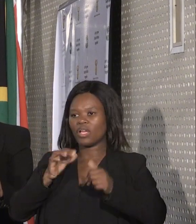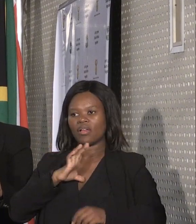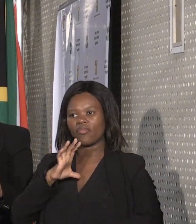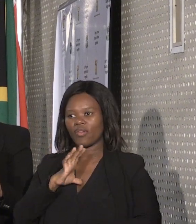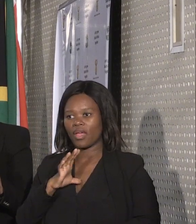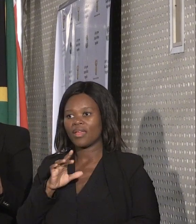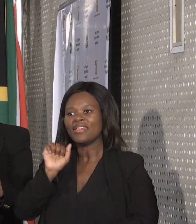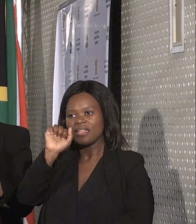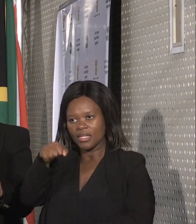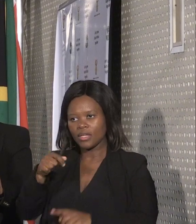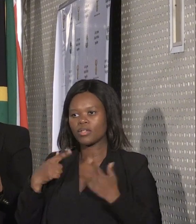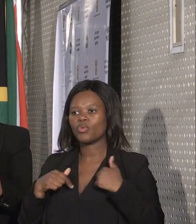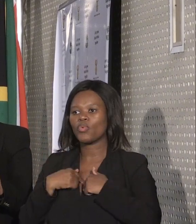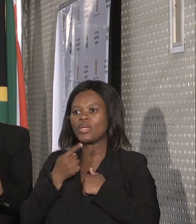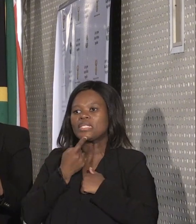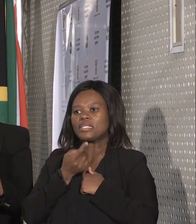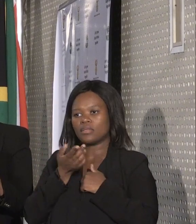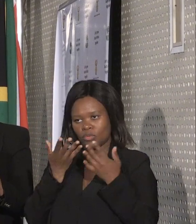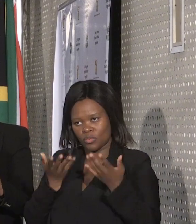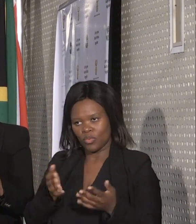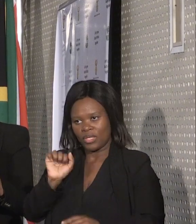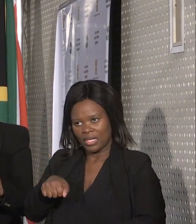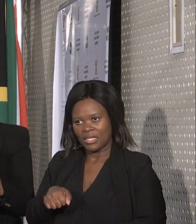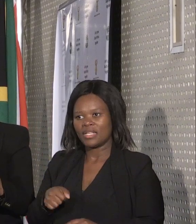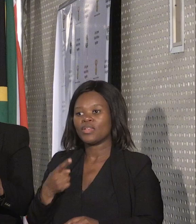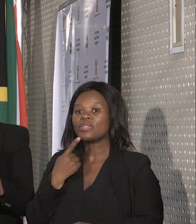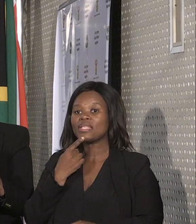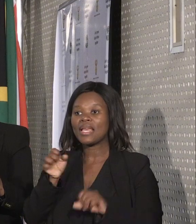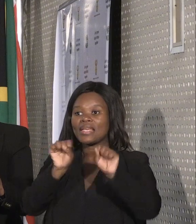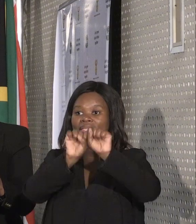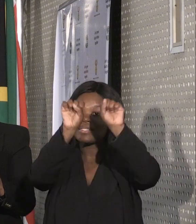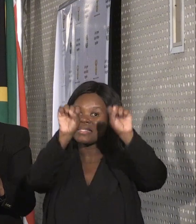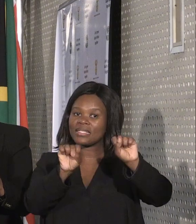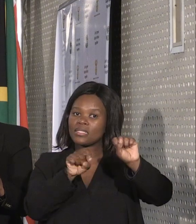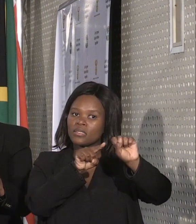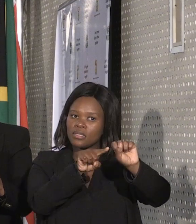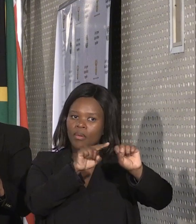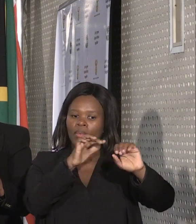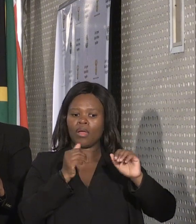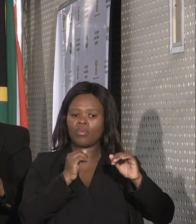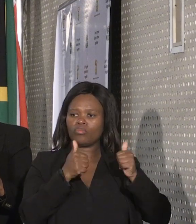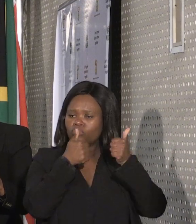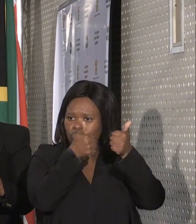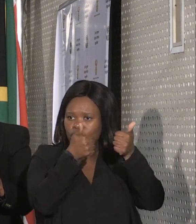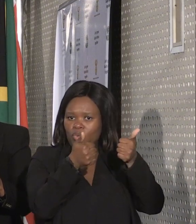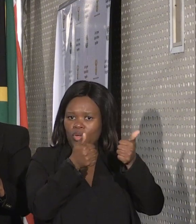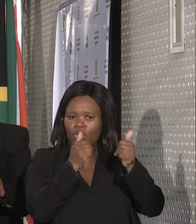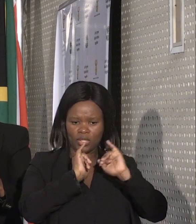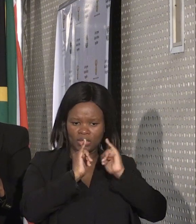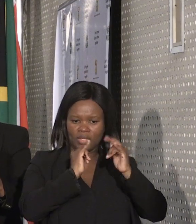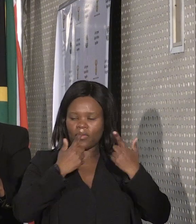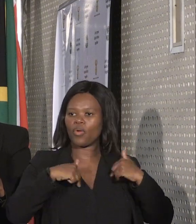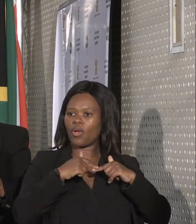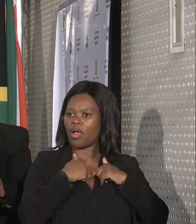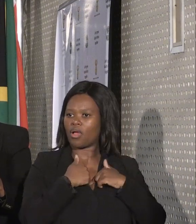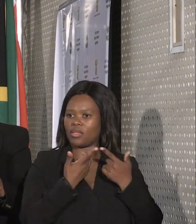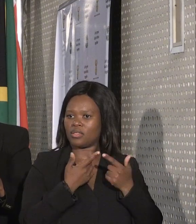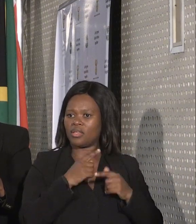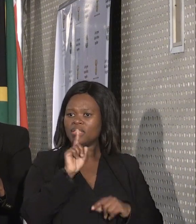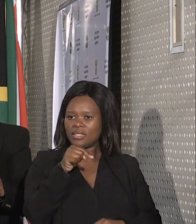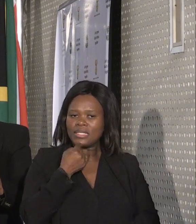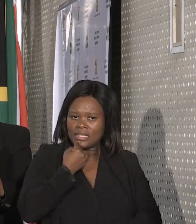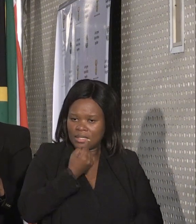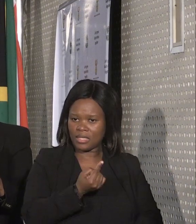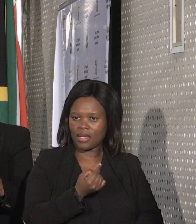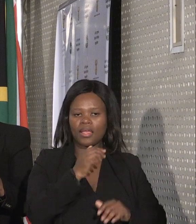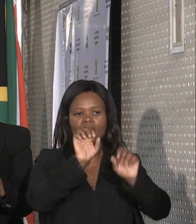question related, are the systems stable as you are interviewing us? And we still maintain that statement,